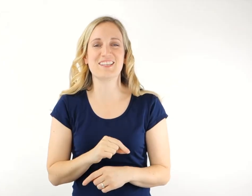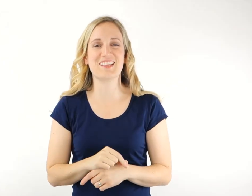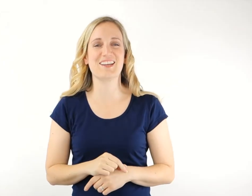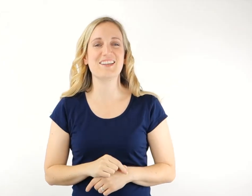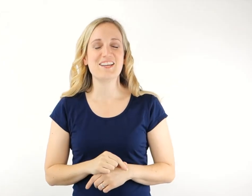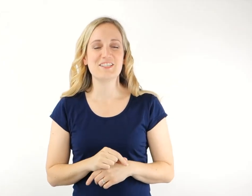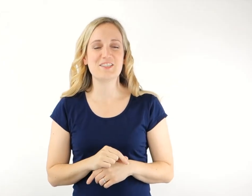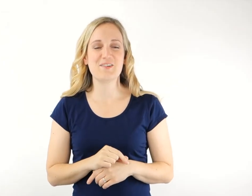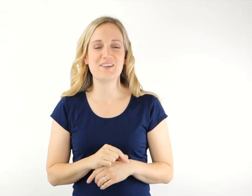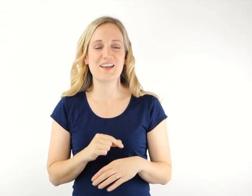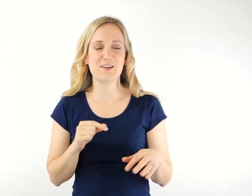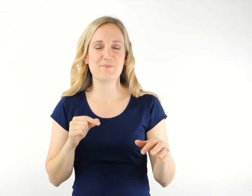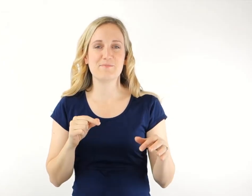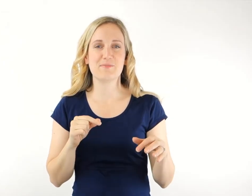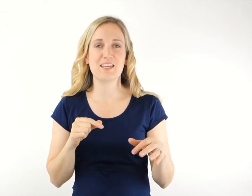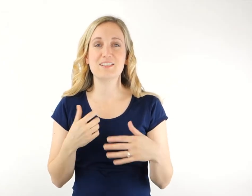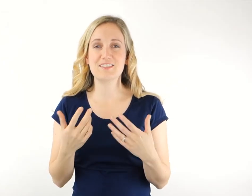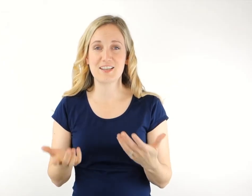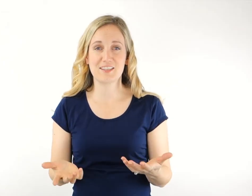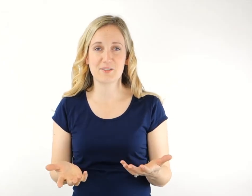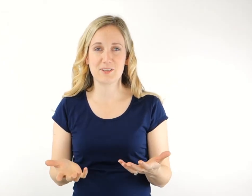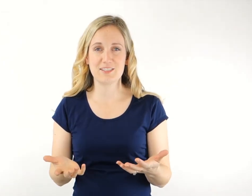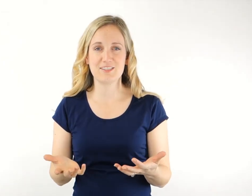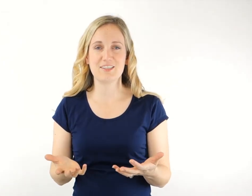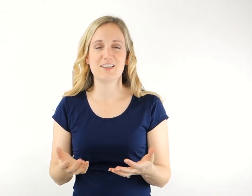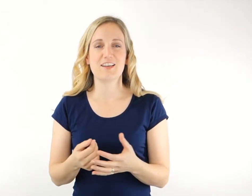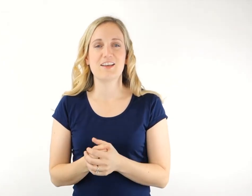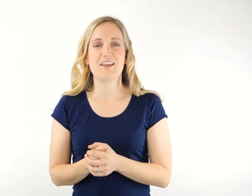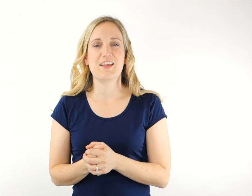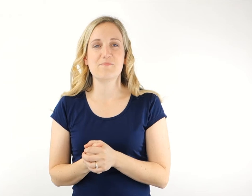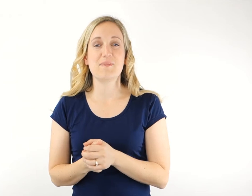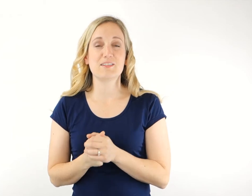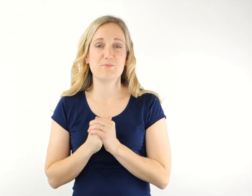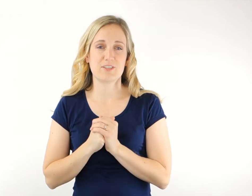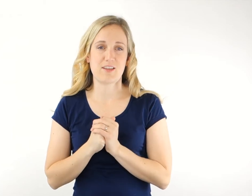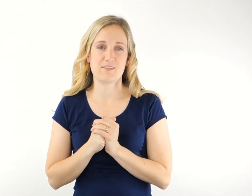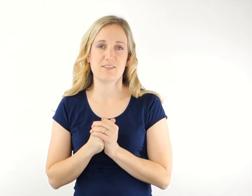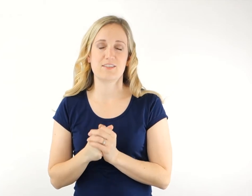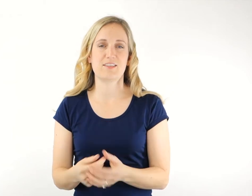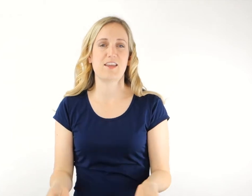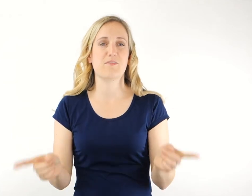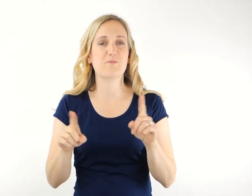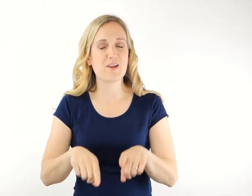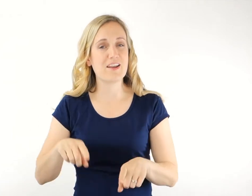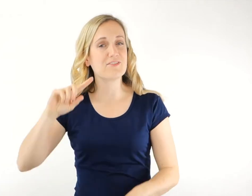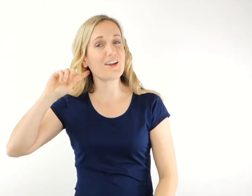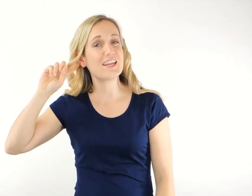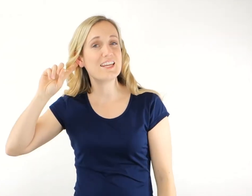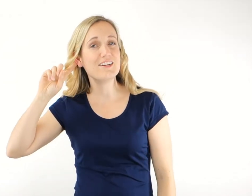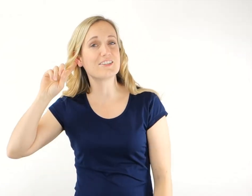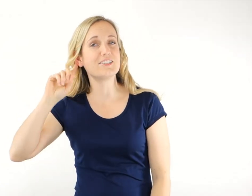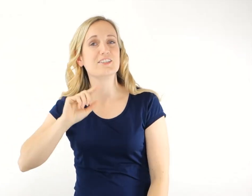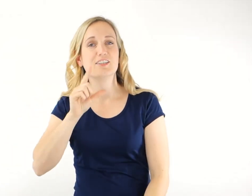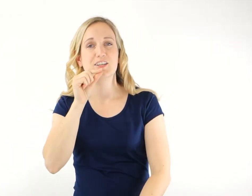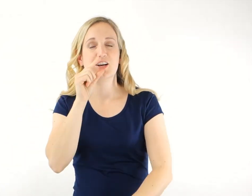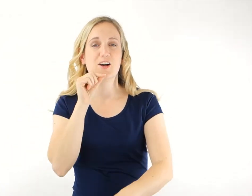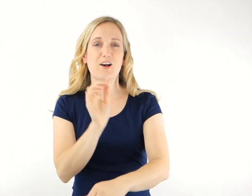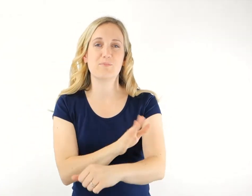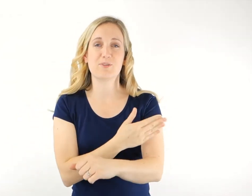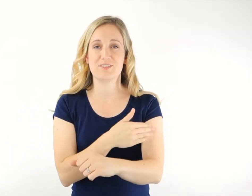that. So in sign language, it makes more sense to say whenever I hear a bird